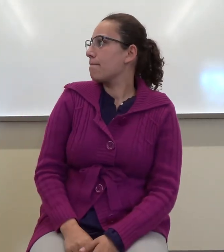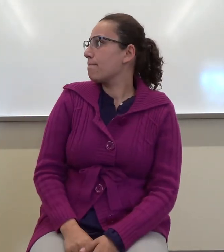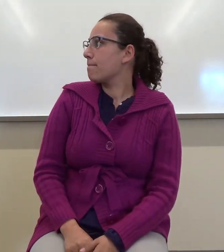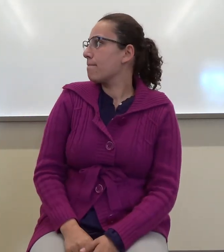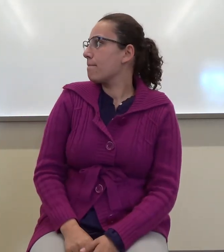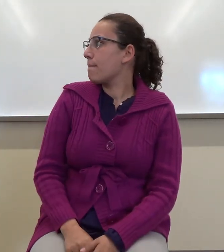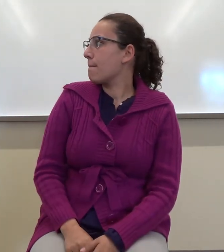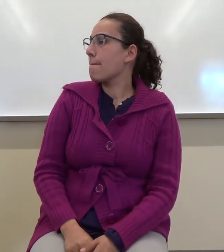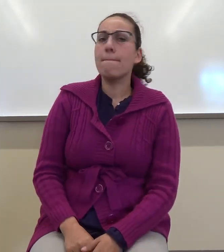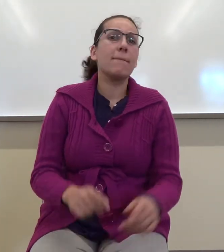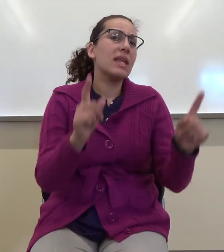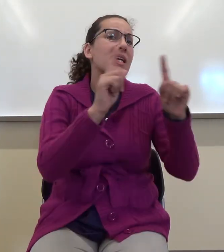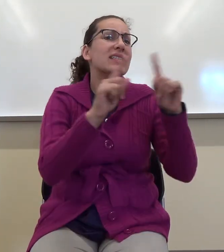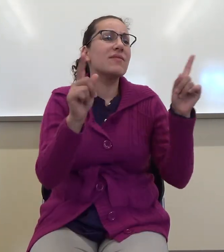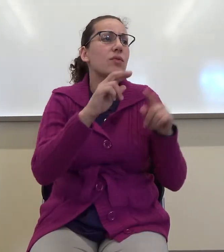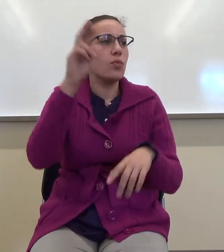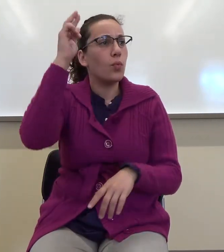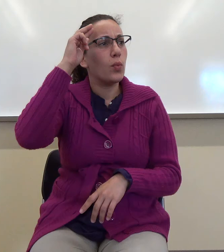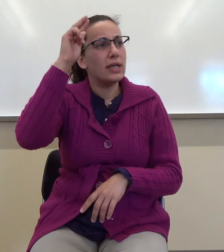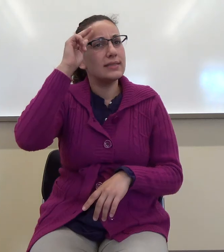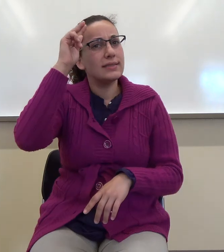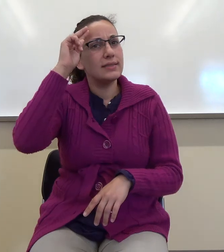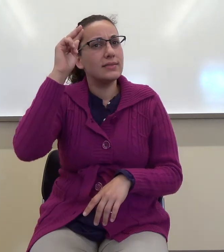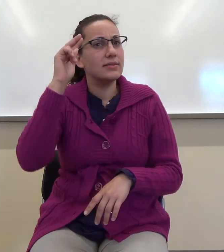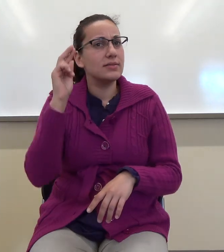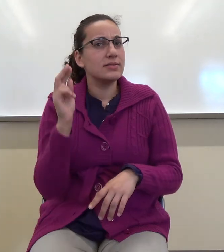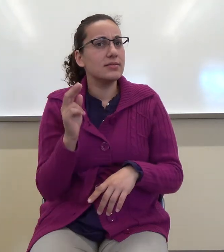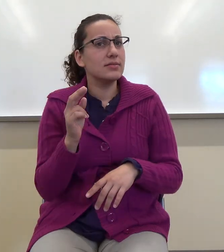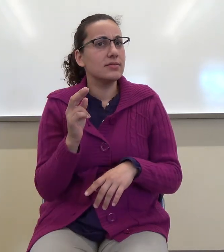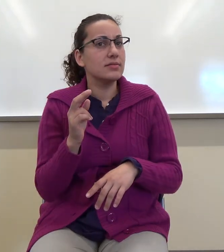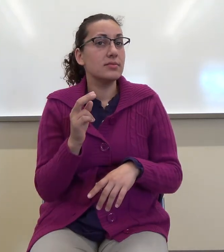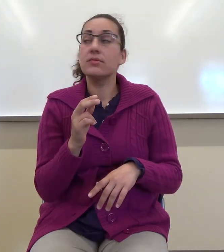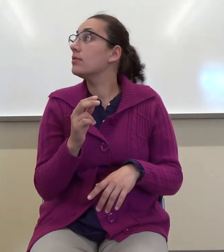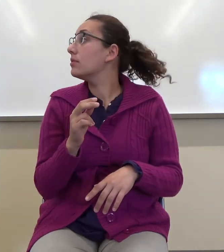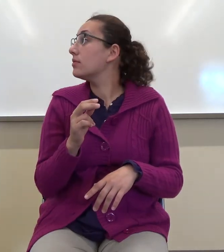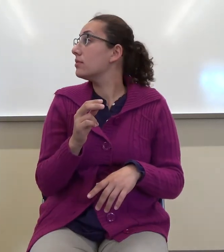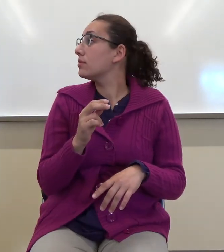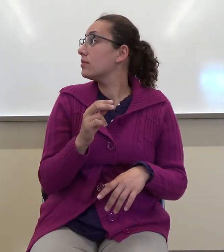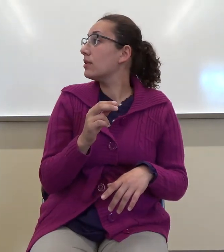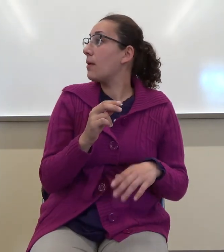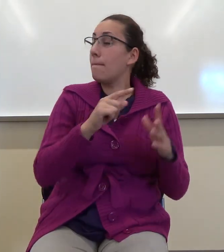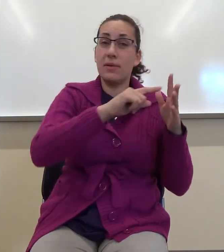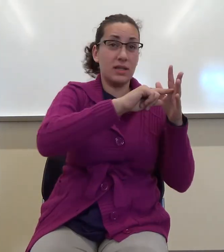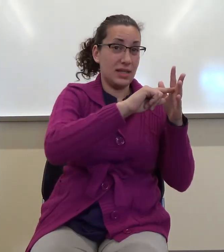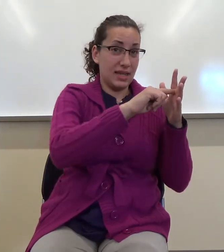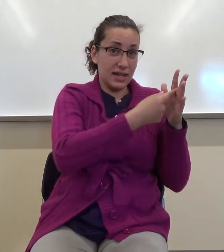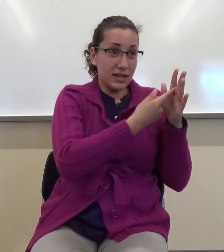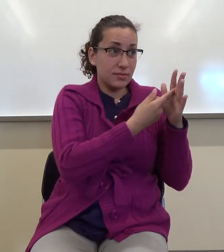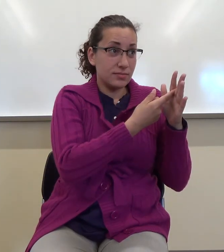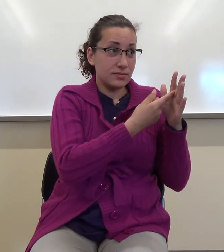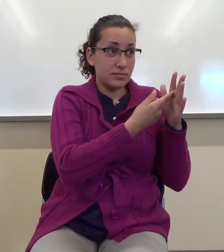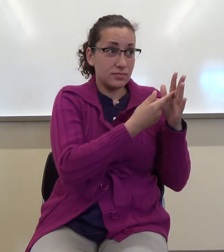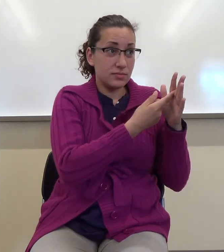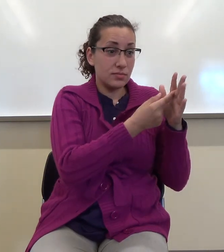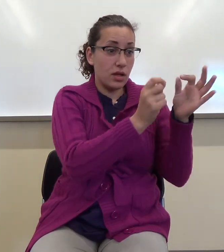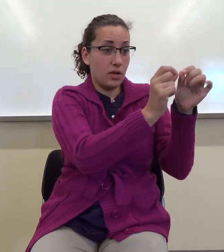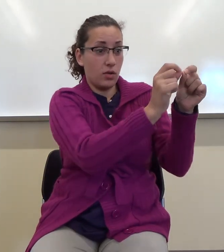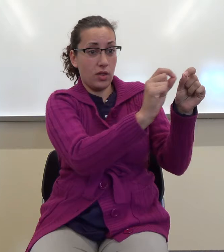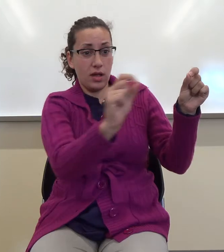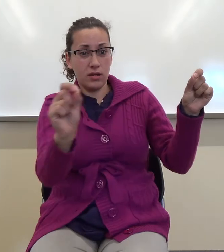What's going to give us the hint to our list? This didn't give us this. If we underline this one, we still have two questions that we don't